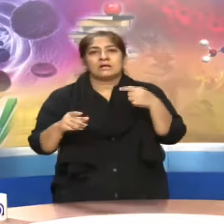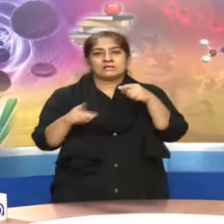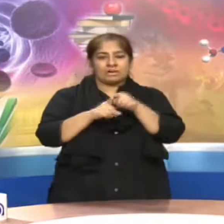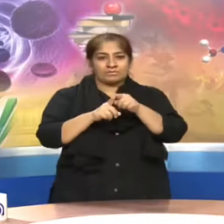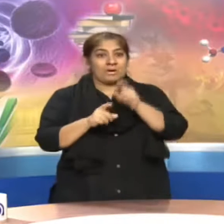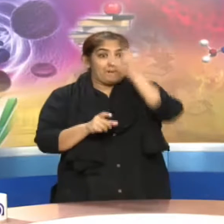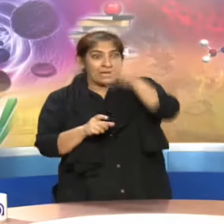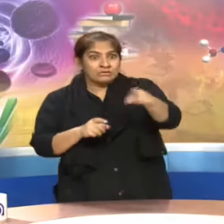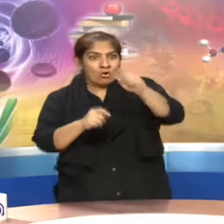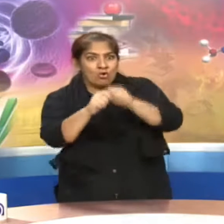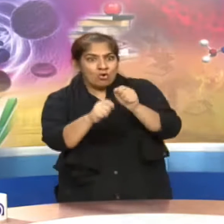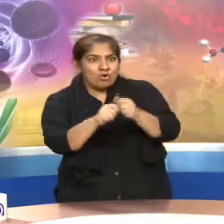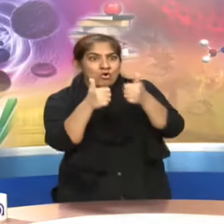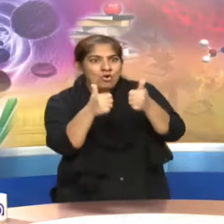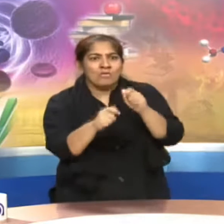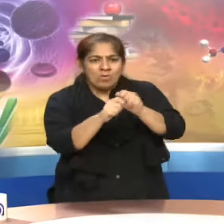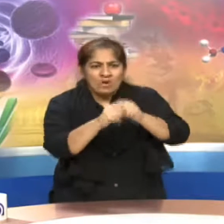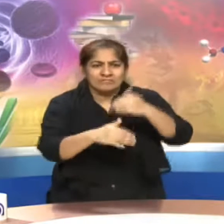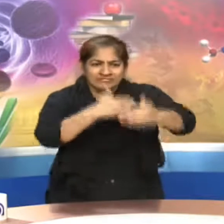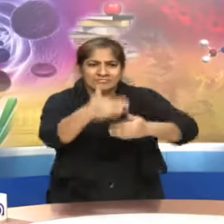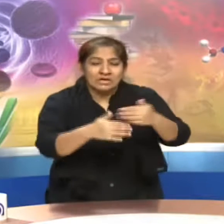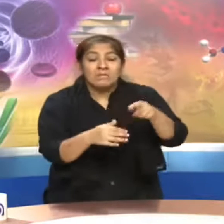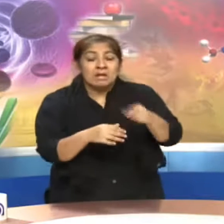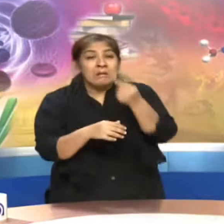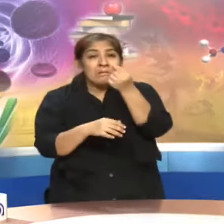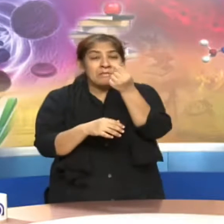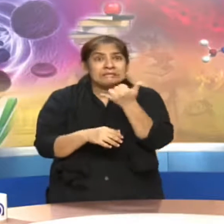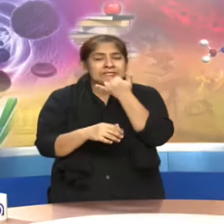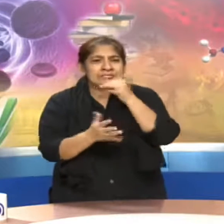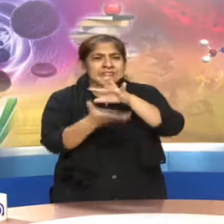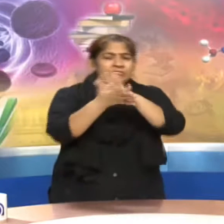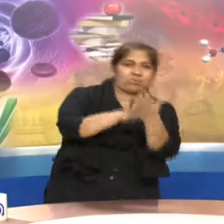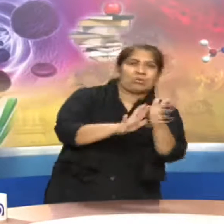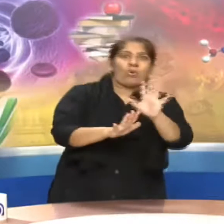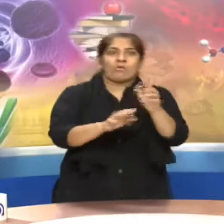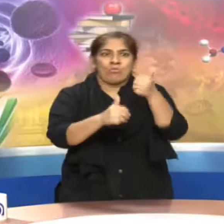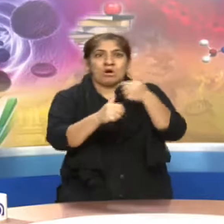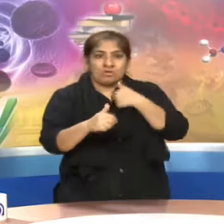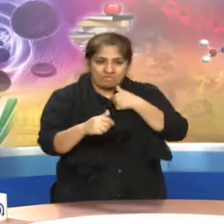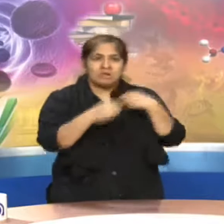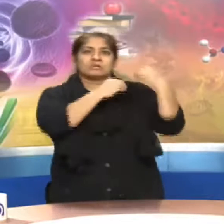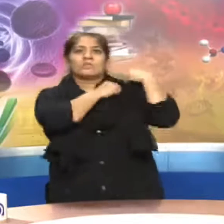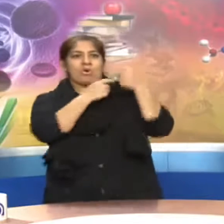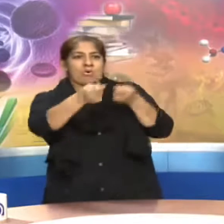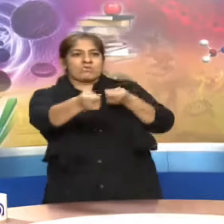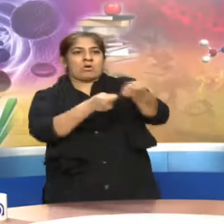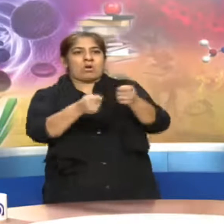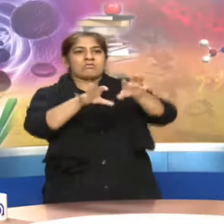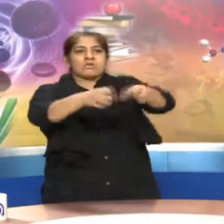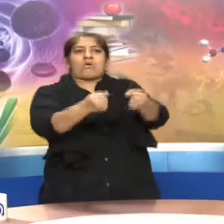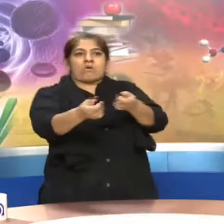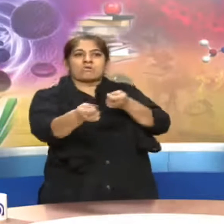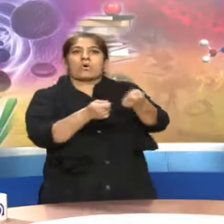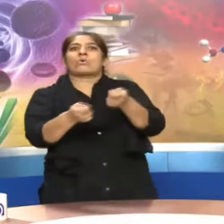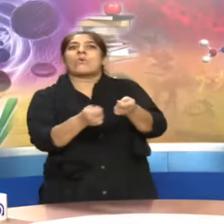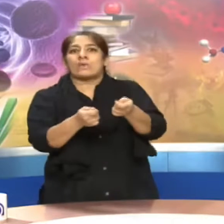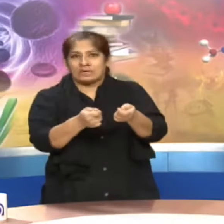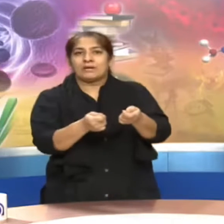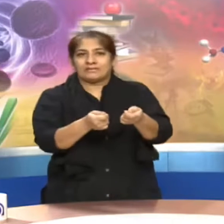The fifth point, which explains that if there is any mistake in the work or any performance,